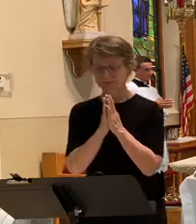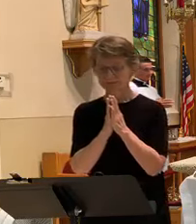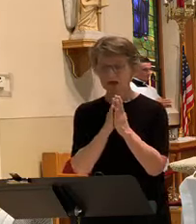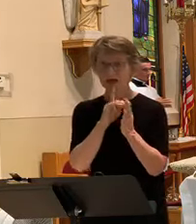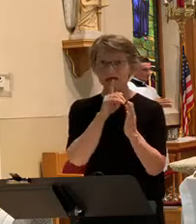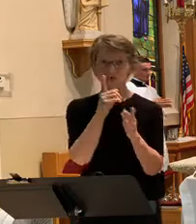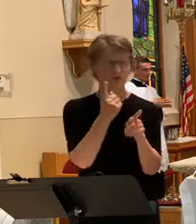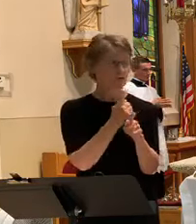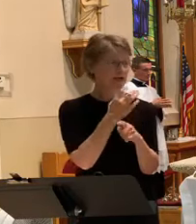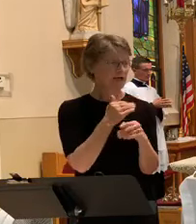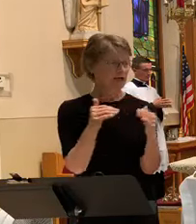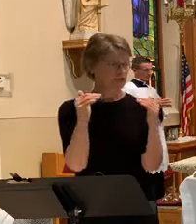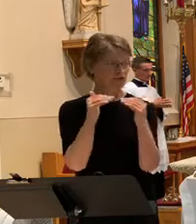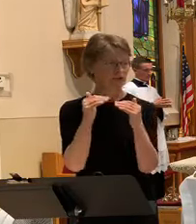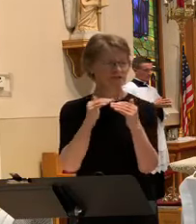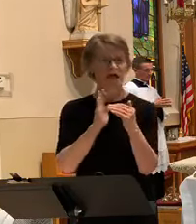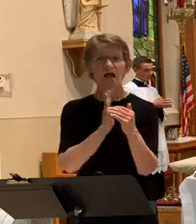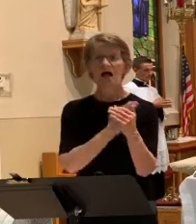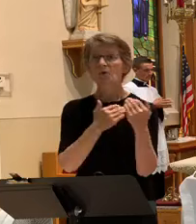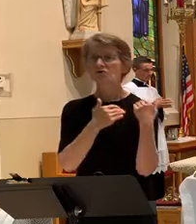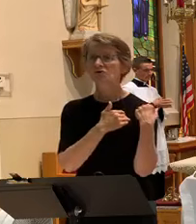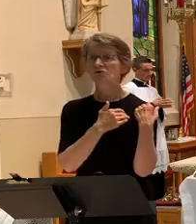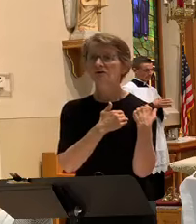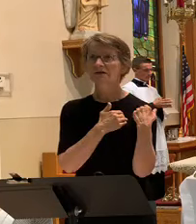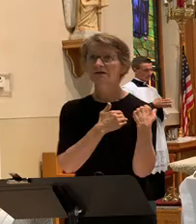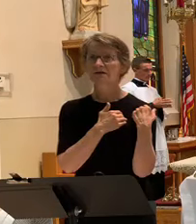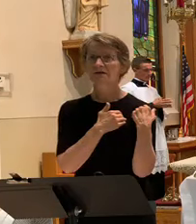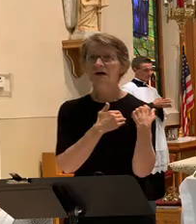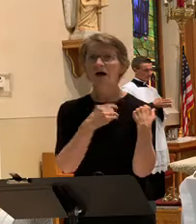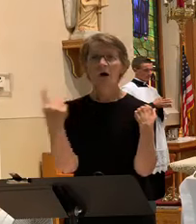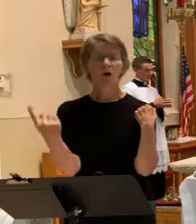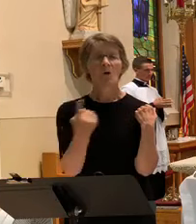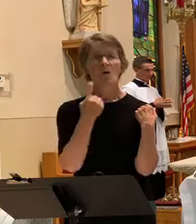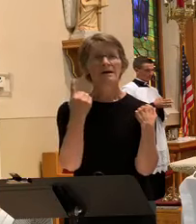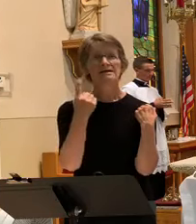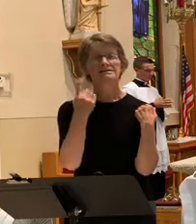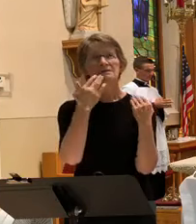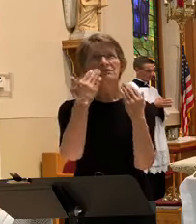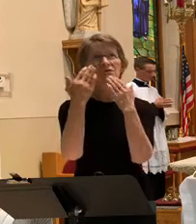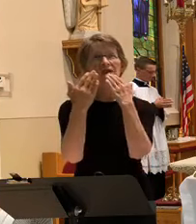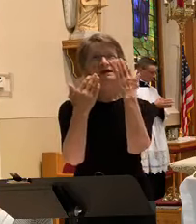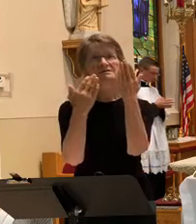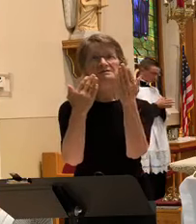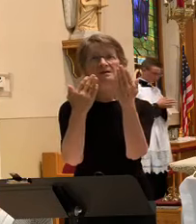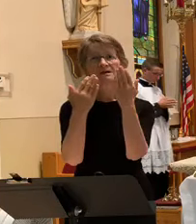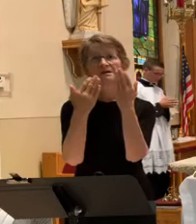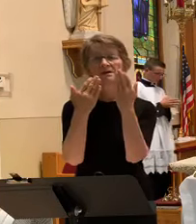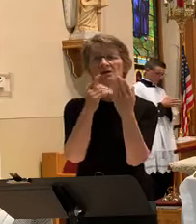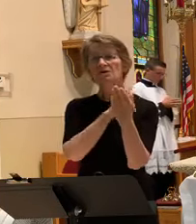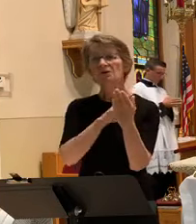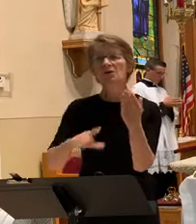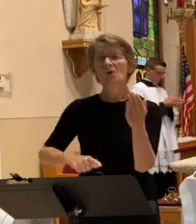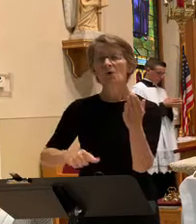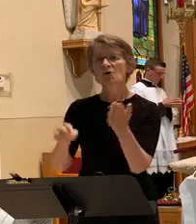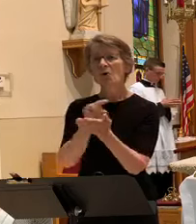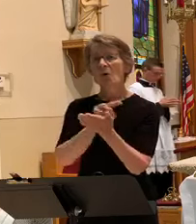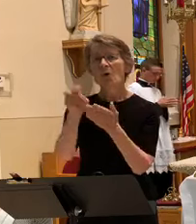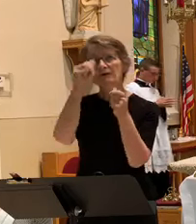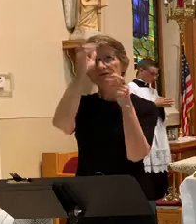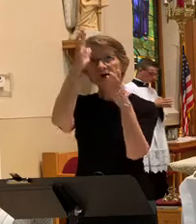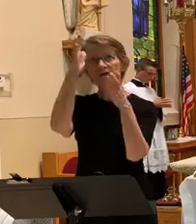It is truly right and just, our duty and our salvation, always and everywhere to give you thanks, Lord, Holy